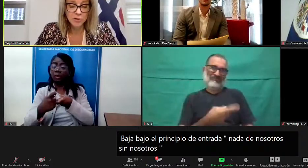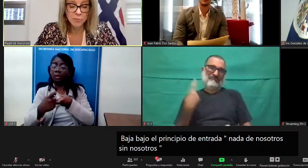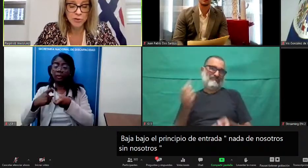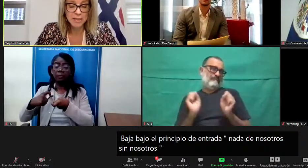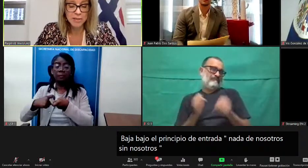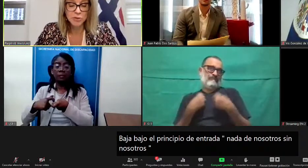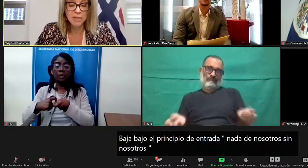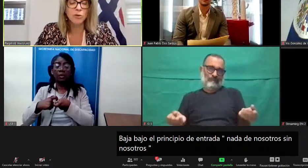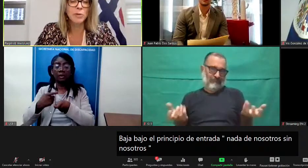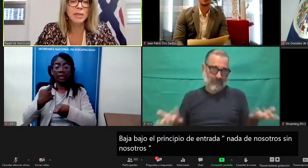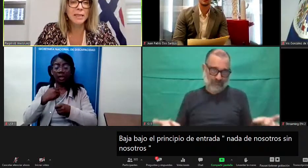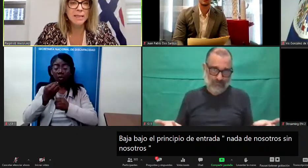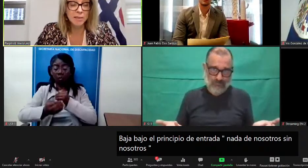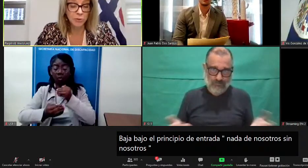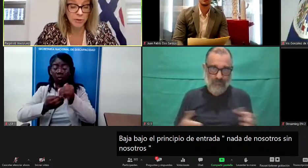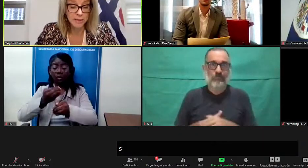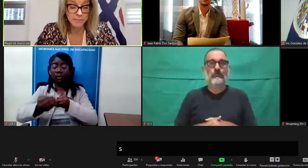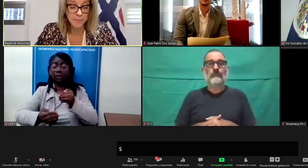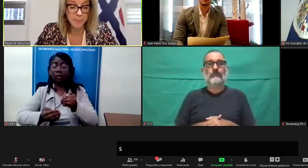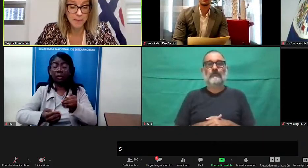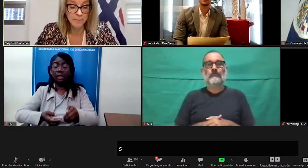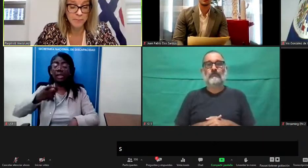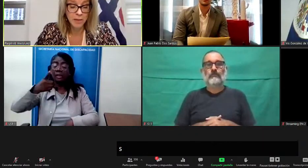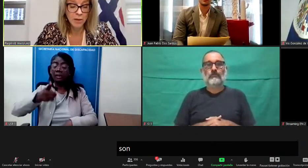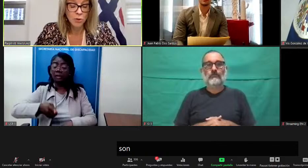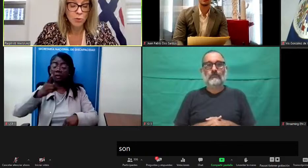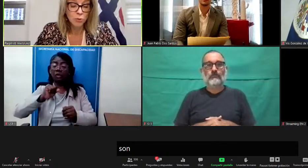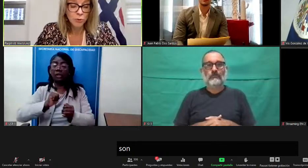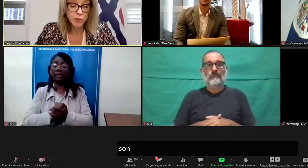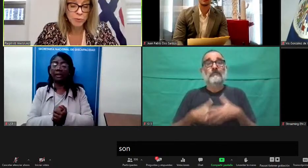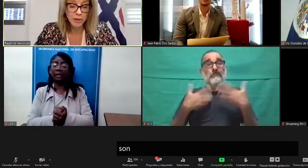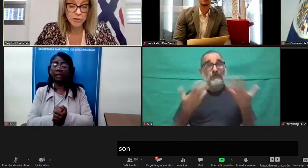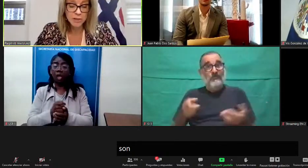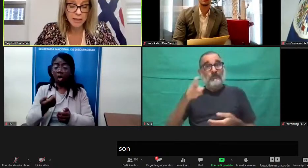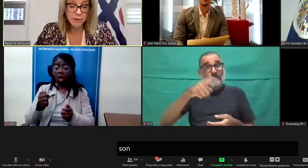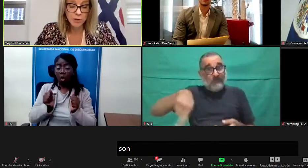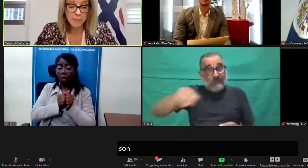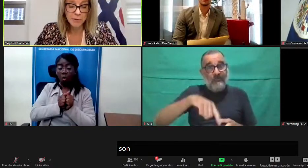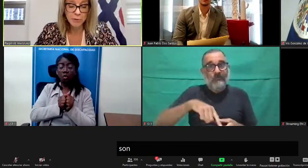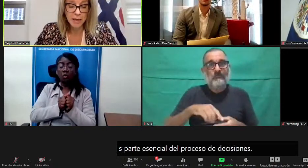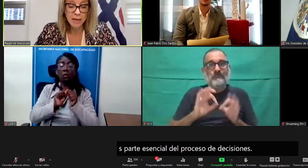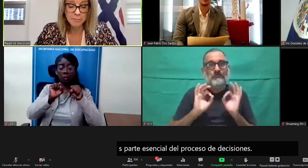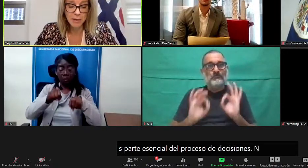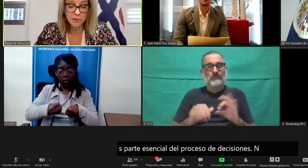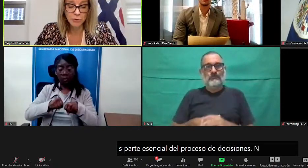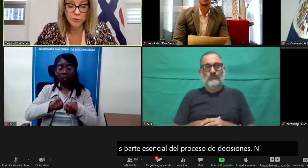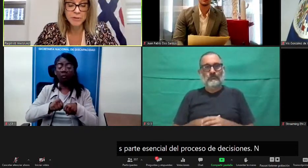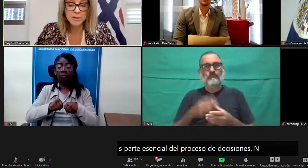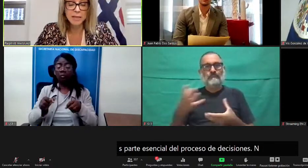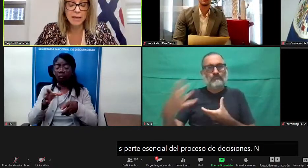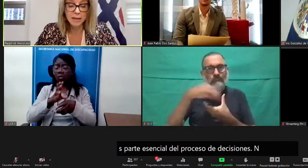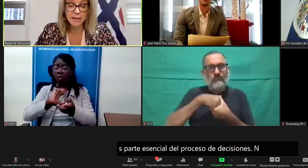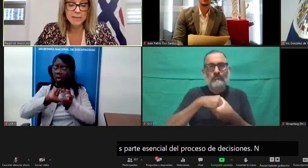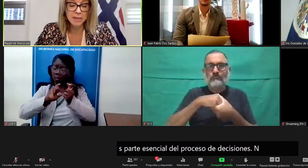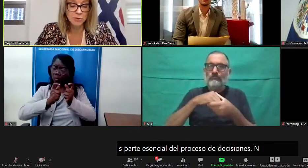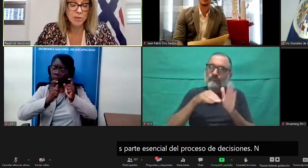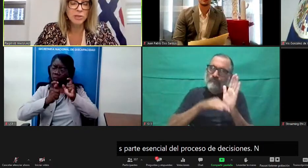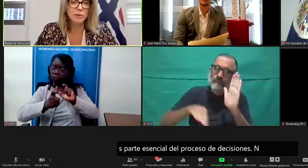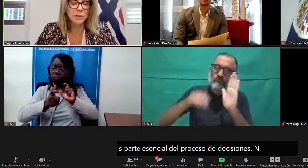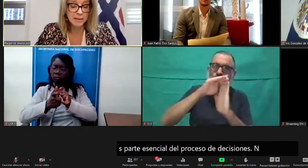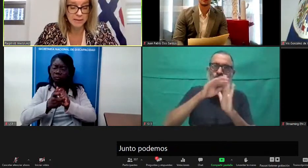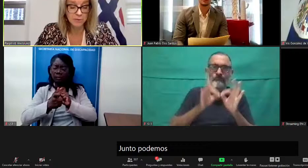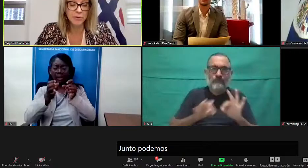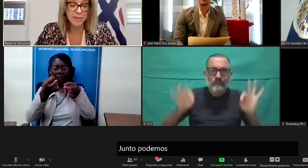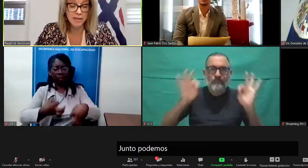disabilities are an essential part of the decision-making process together we can generate